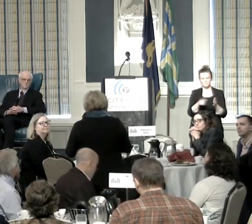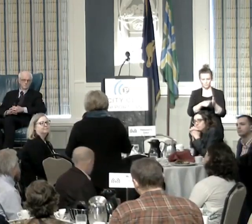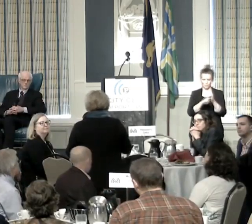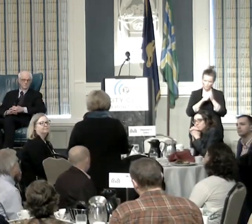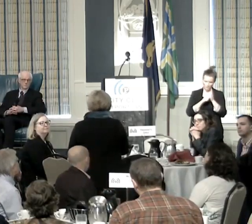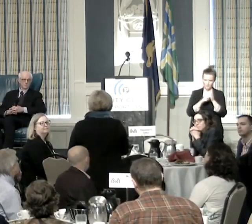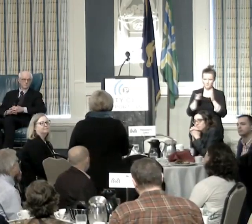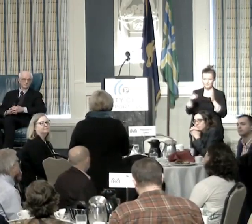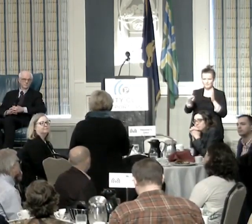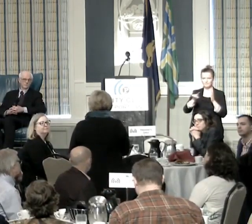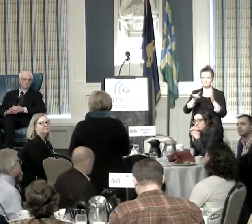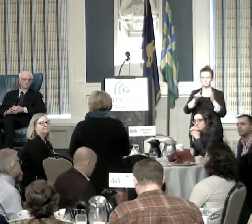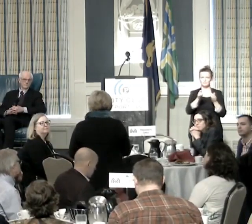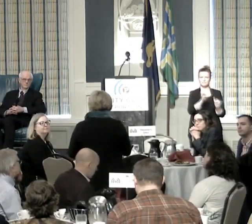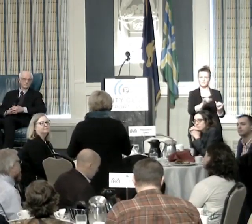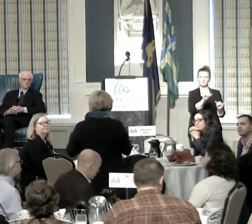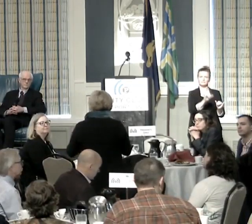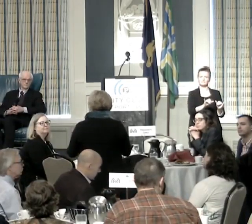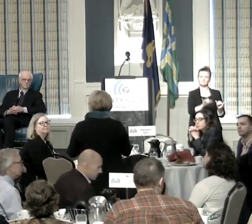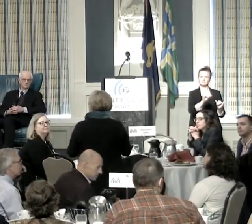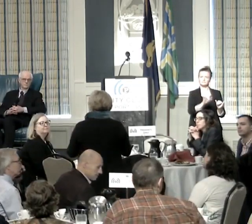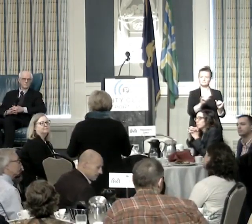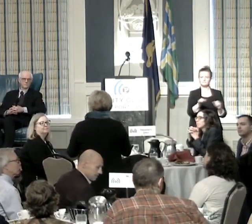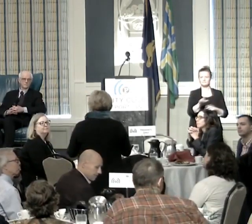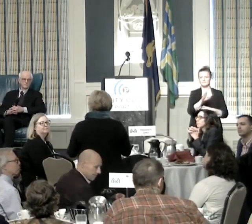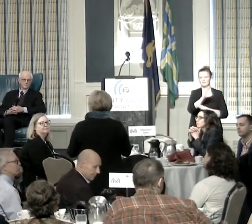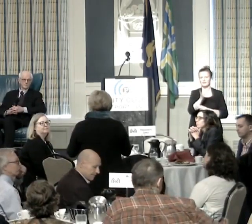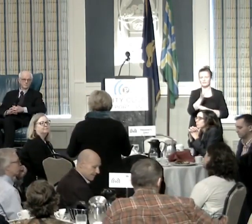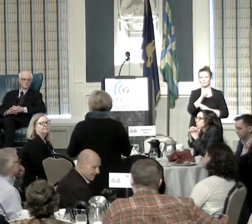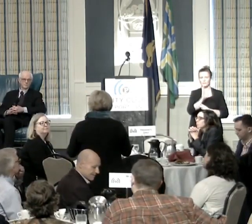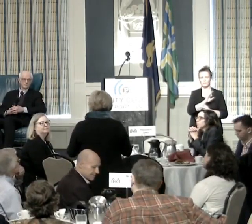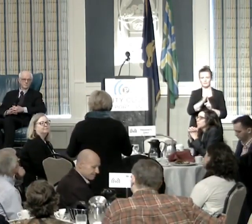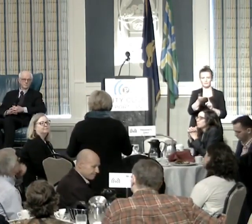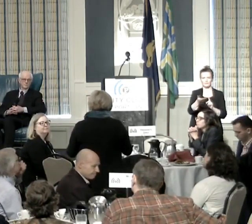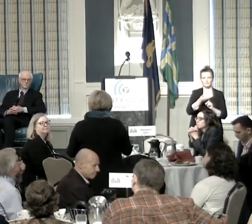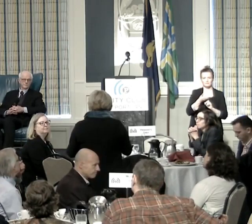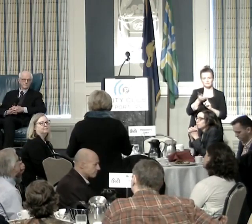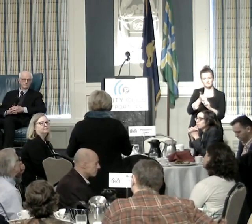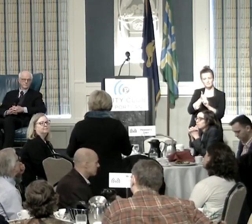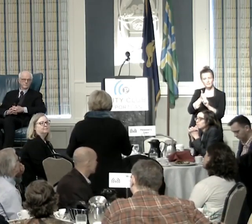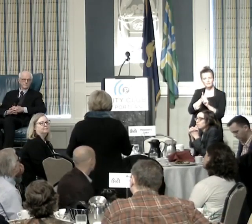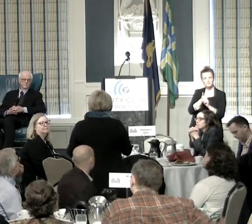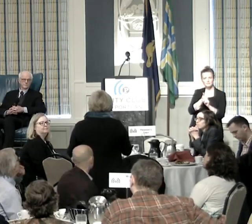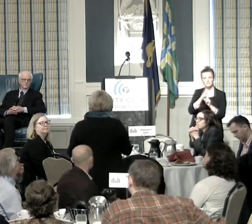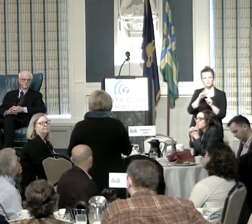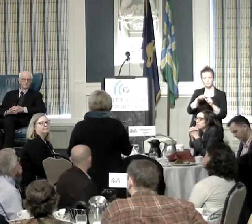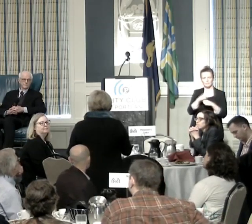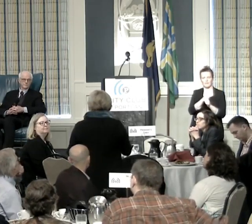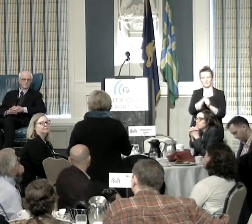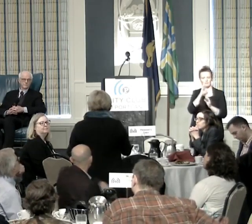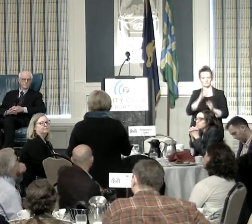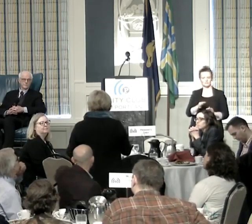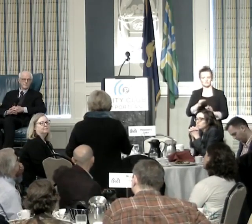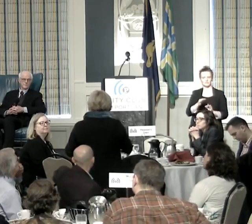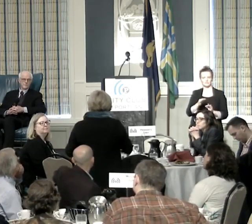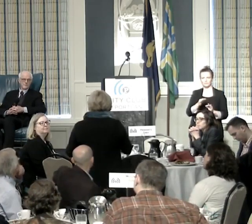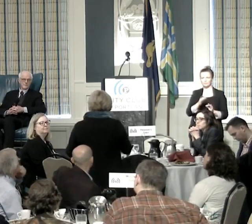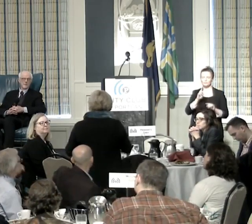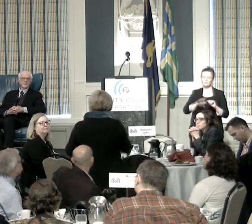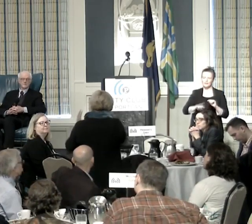require them to stay, because they'll never be convinced that to make that decision on their